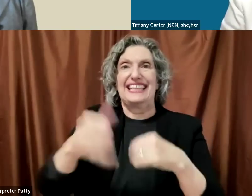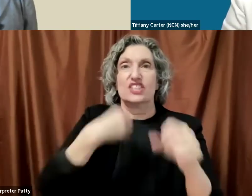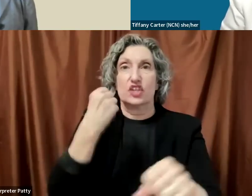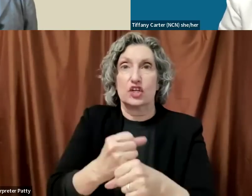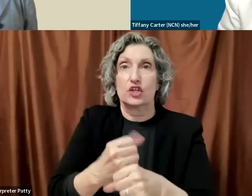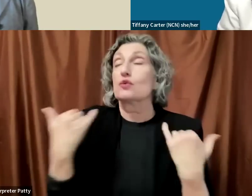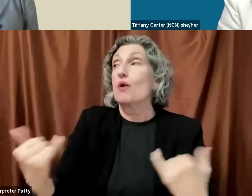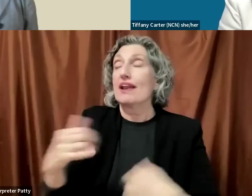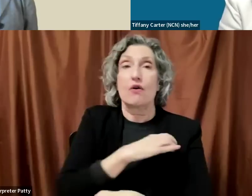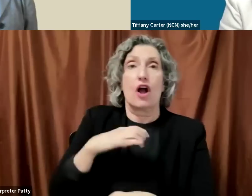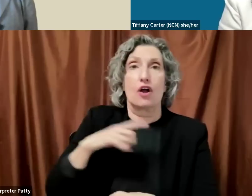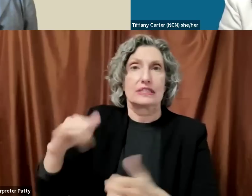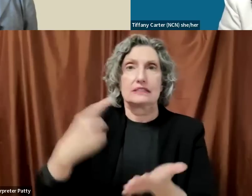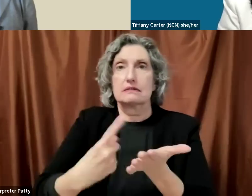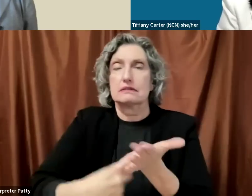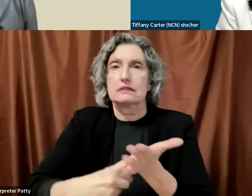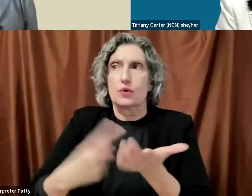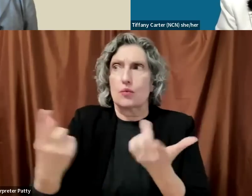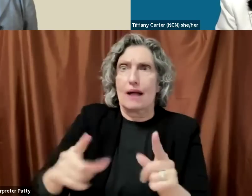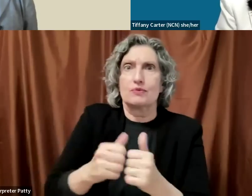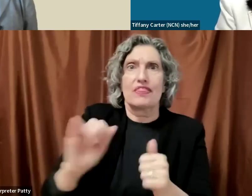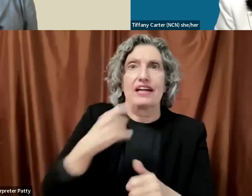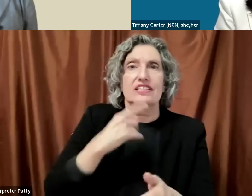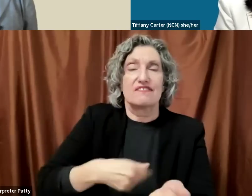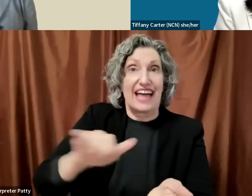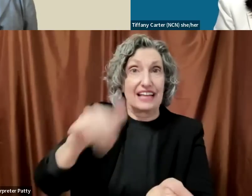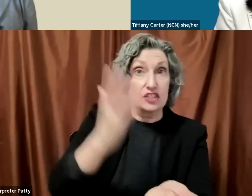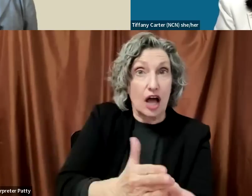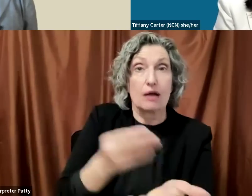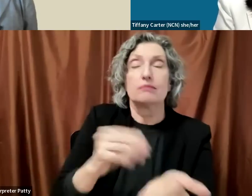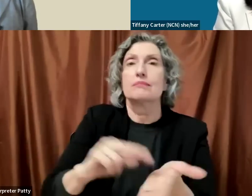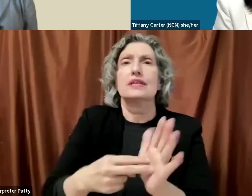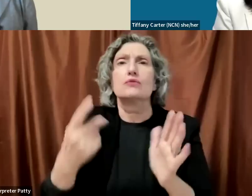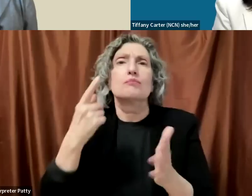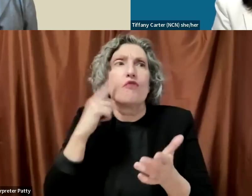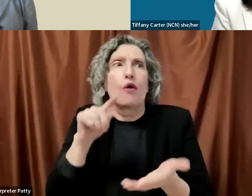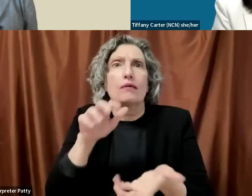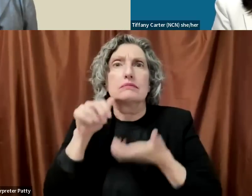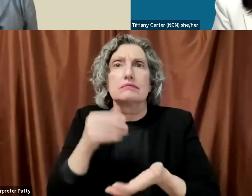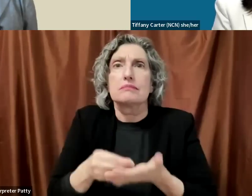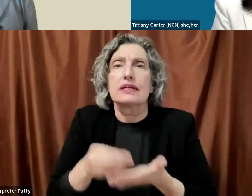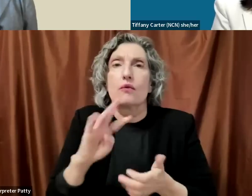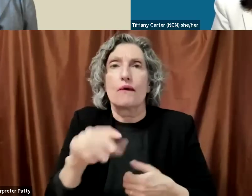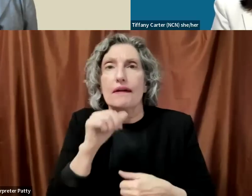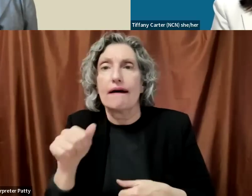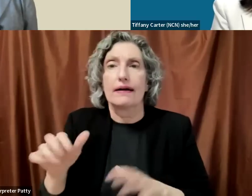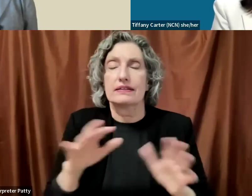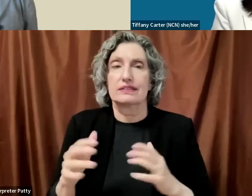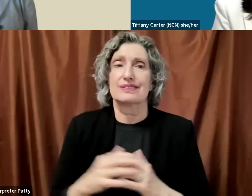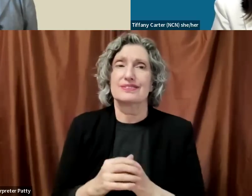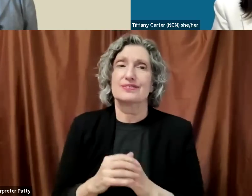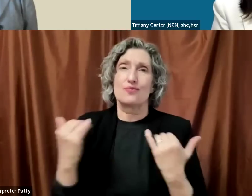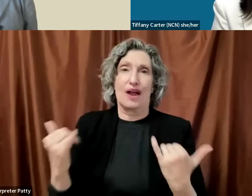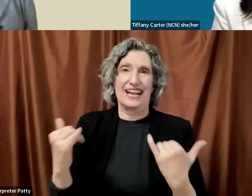to pay for that and things. And that's going to affect the budget as well going into the next year. So there's a lot of decisions that are being made in